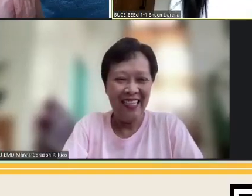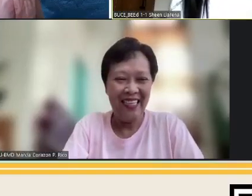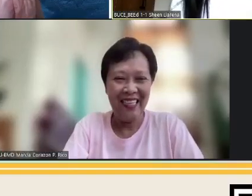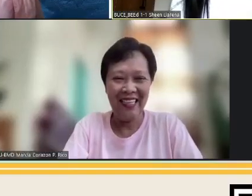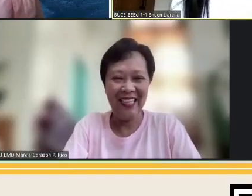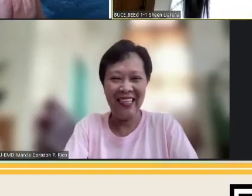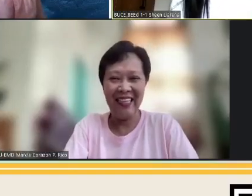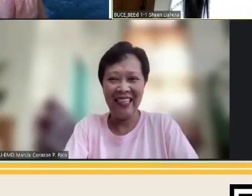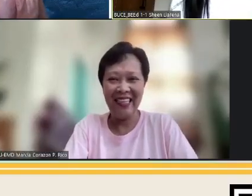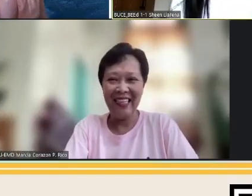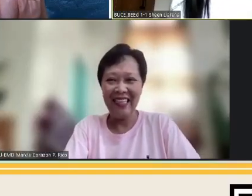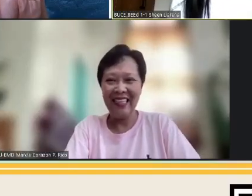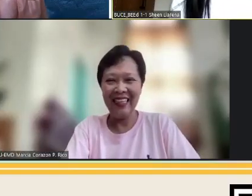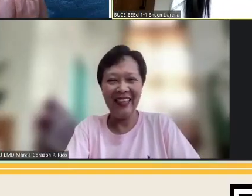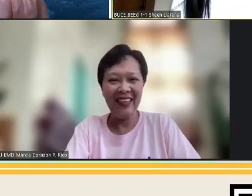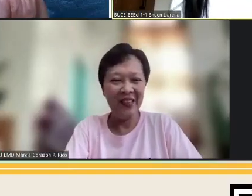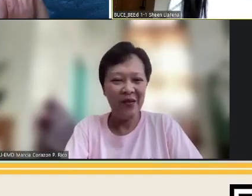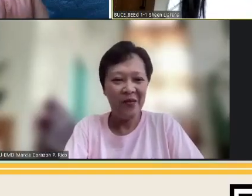message.